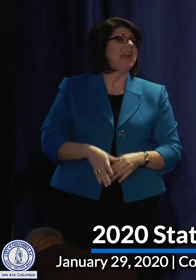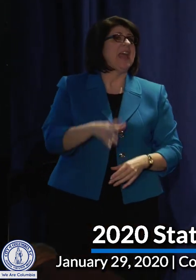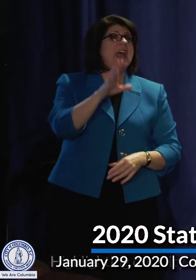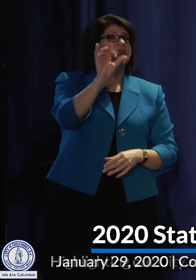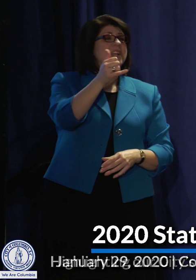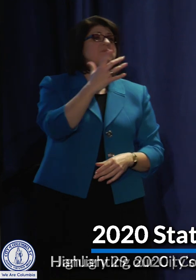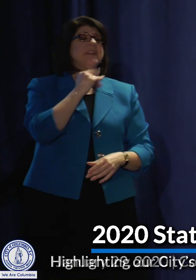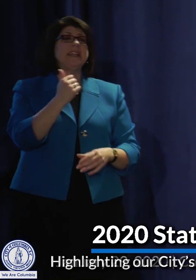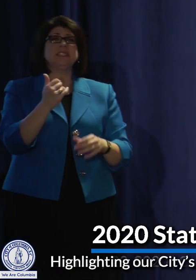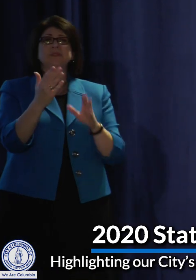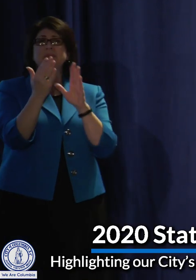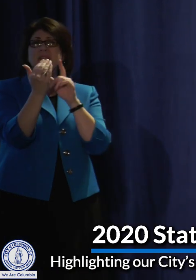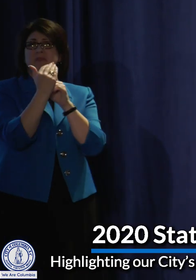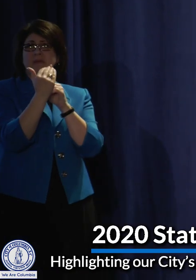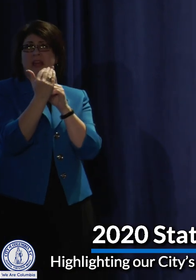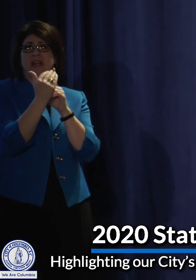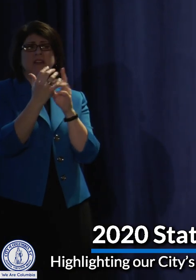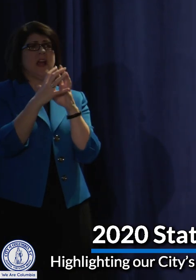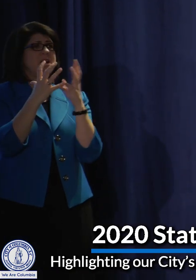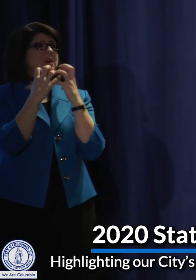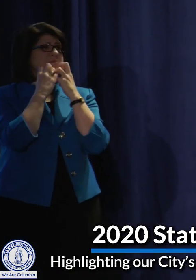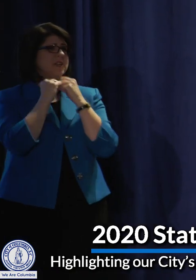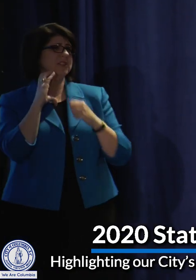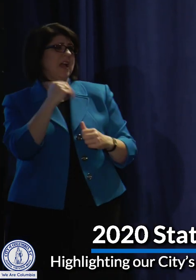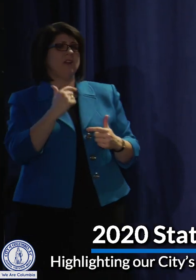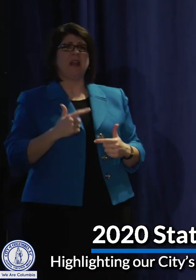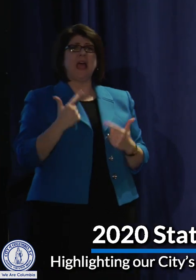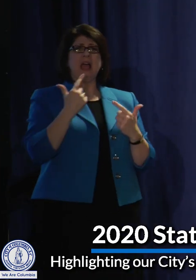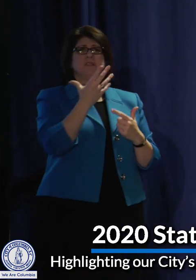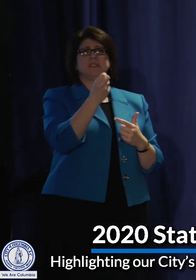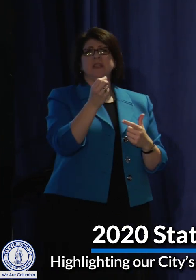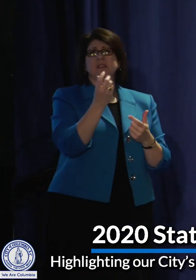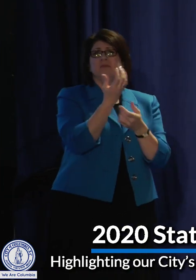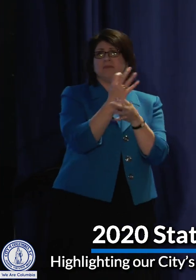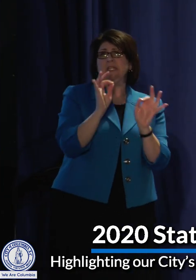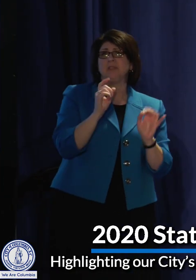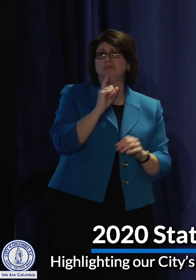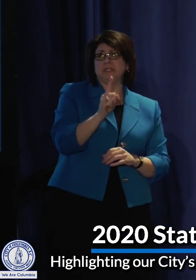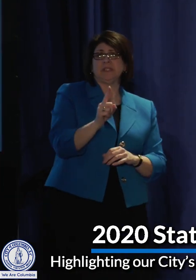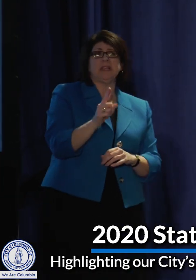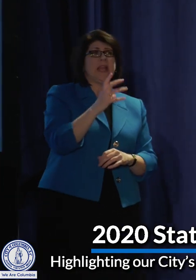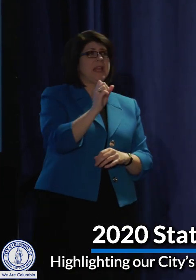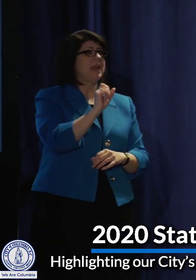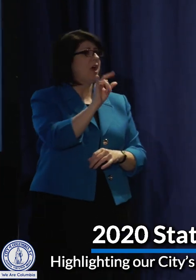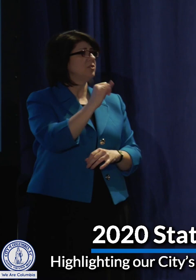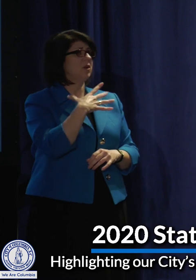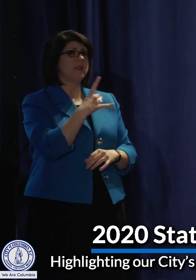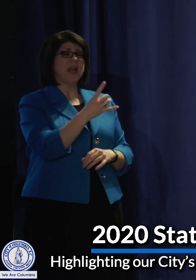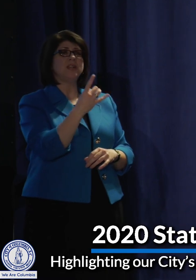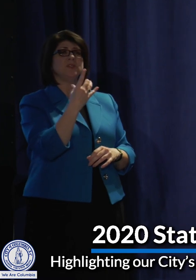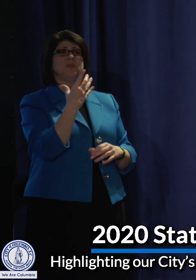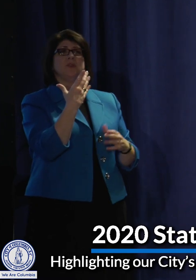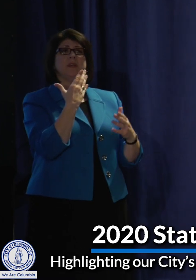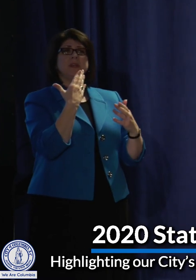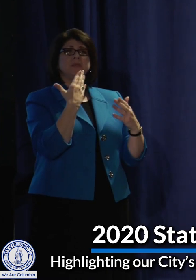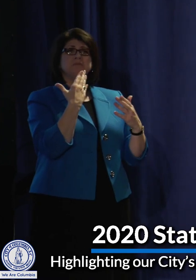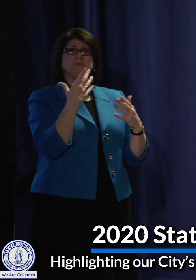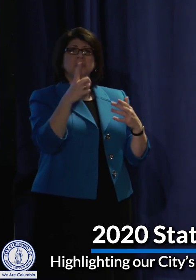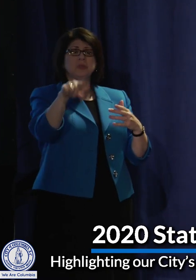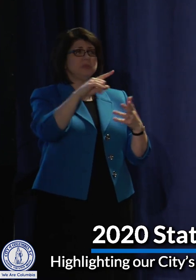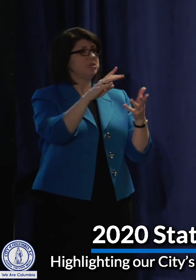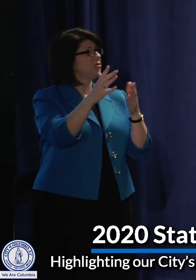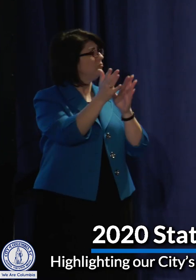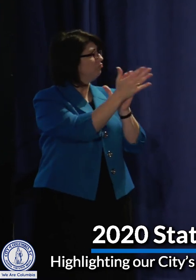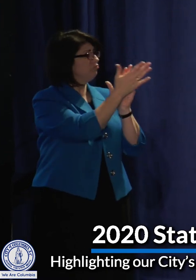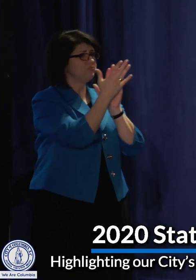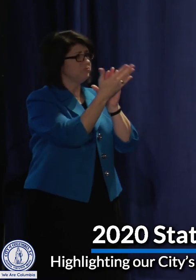reminder of how precious our lives and our liberties are. And I would also like for you to give our amazing Columbia City